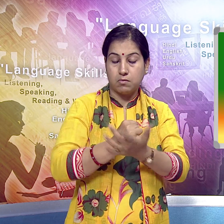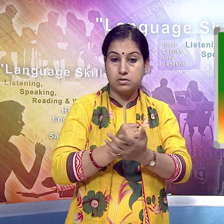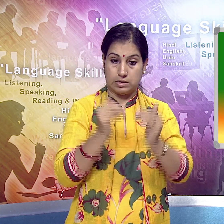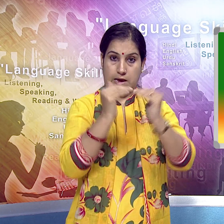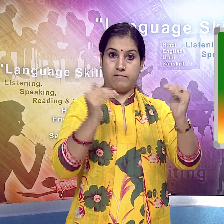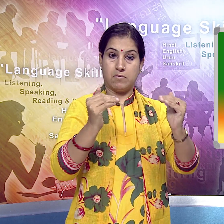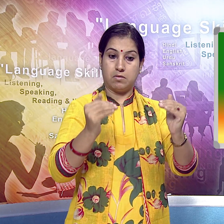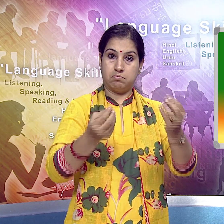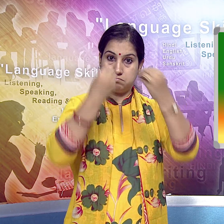amount.